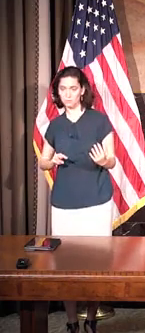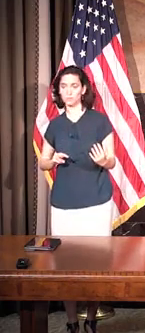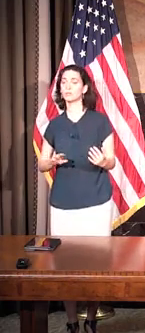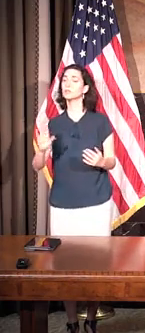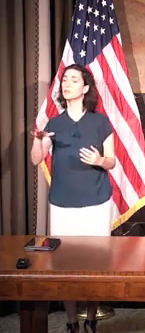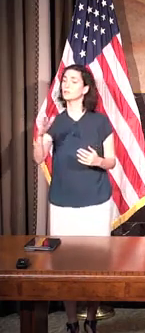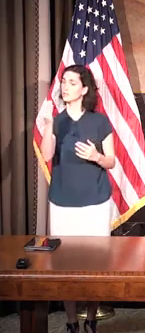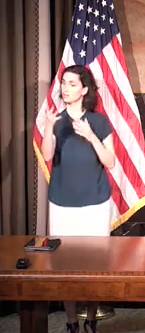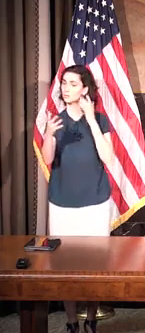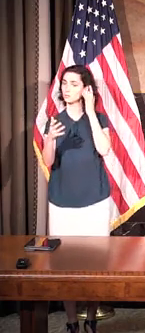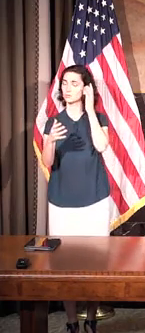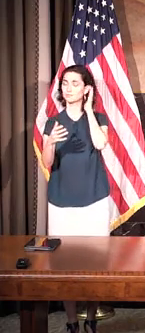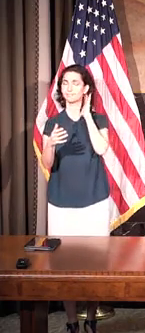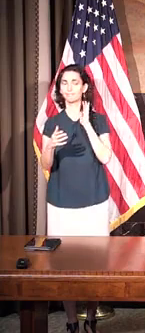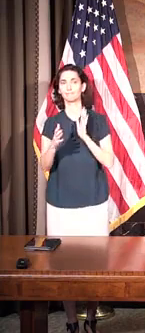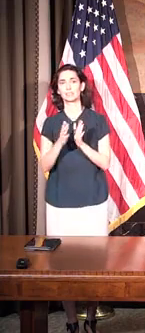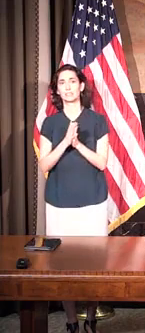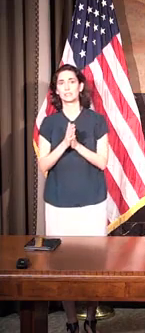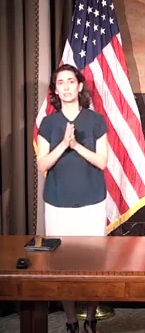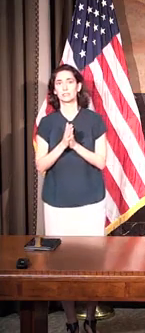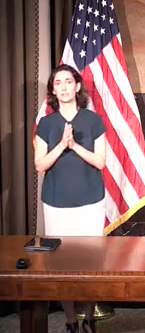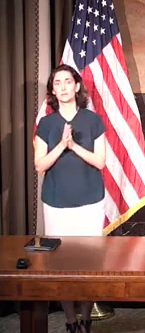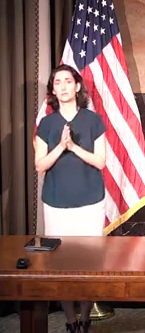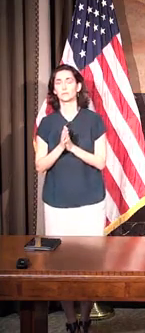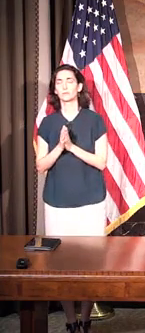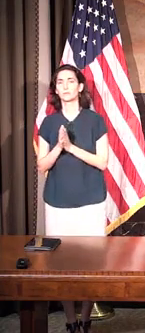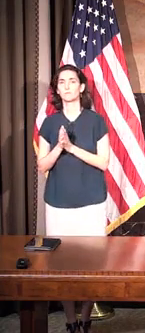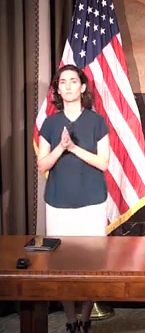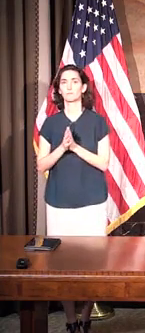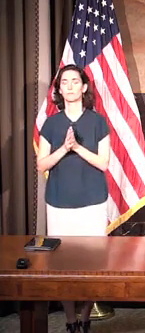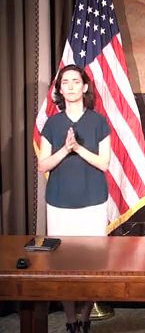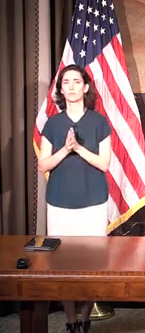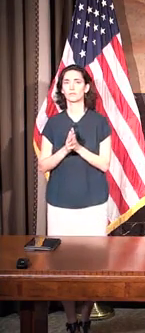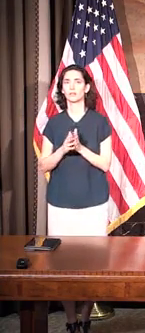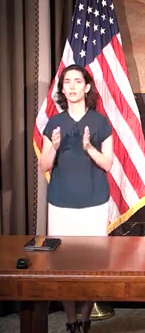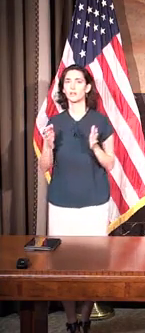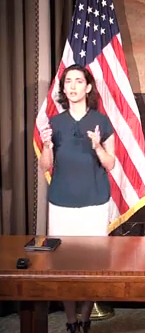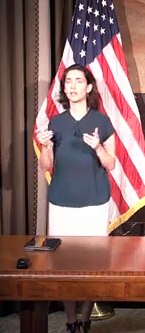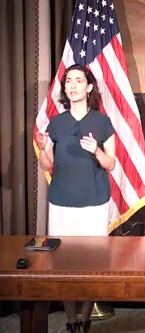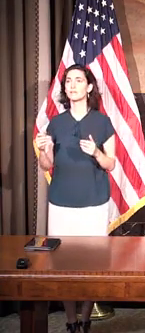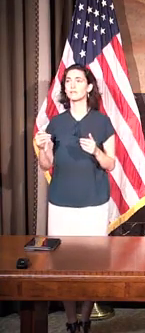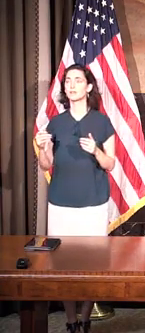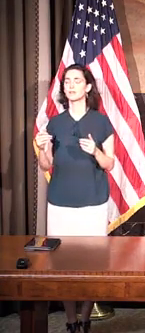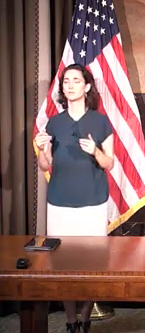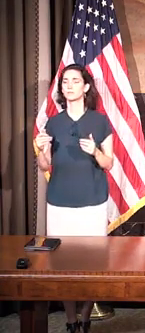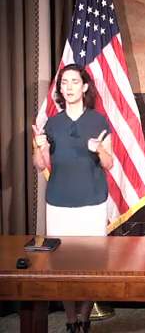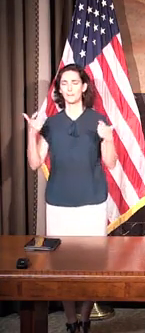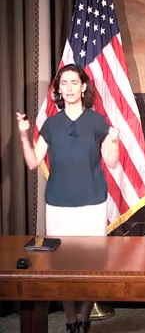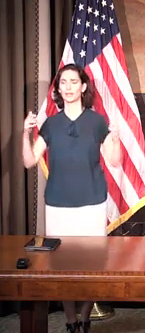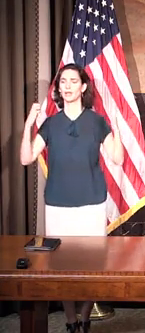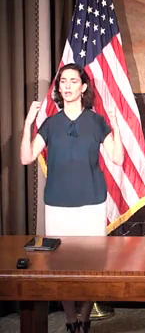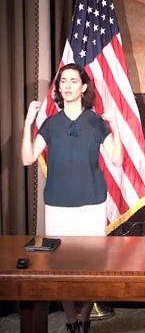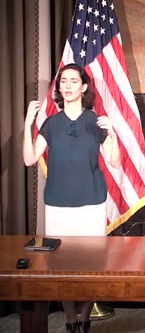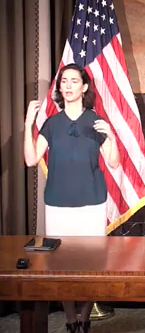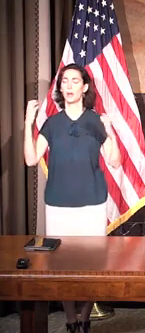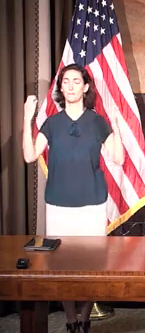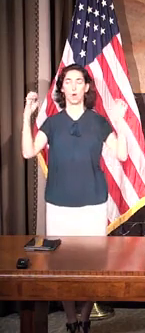you it is not a good idea to try to manage an emergency by